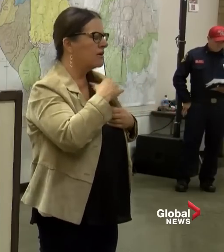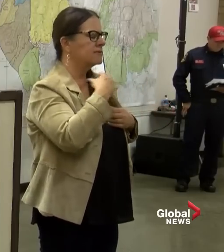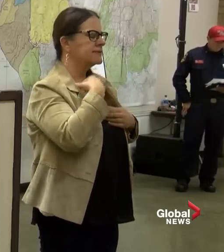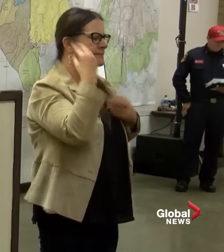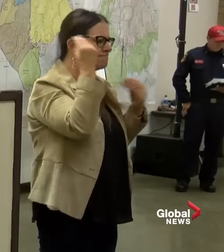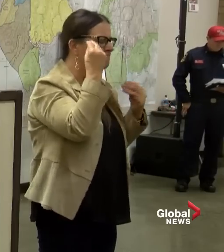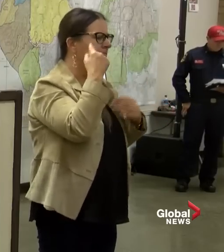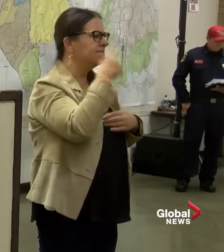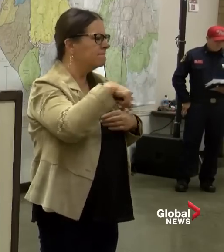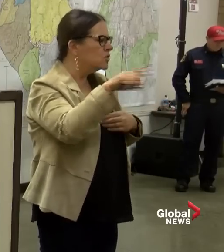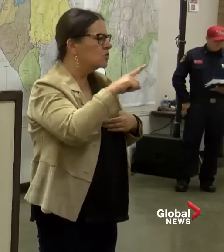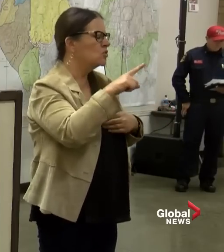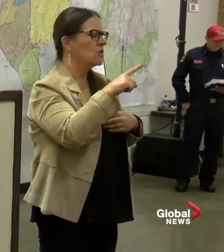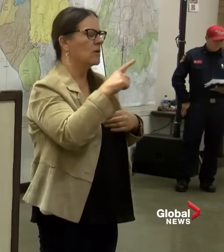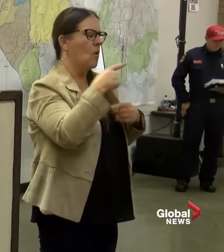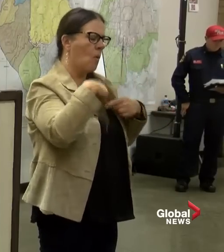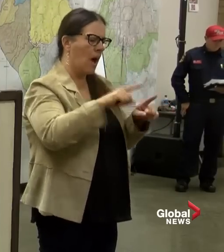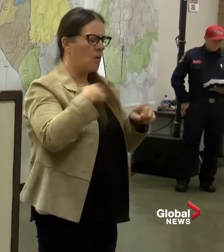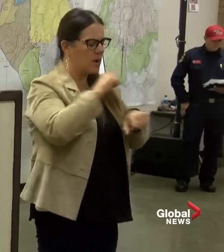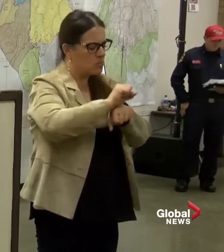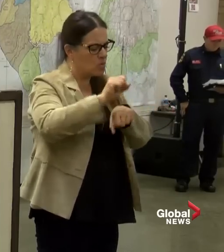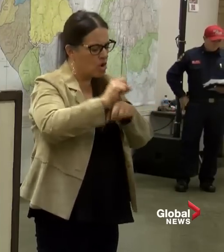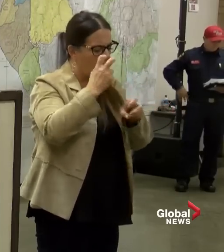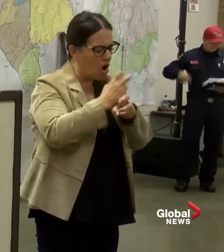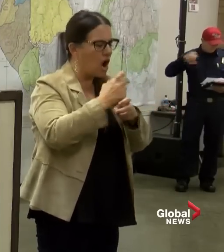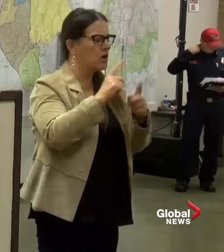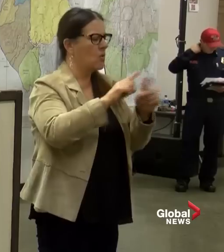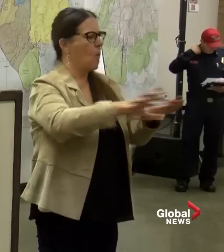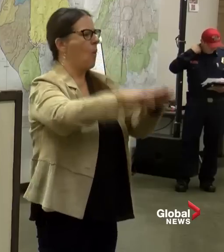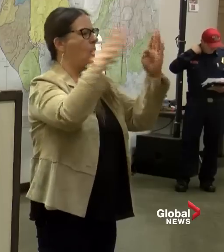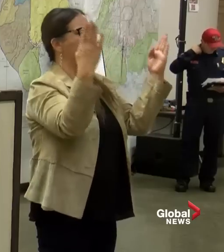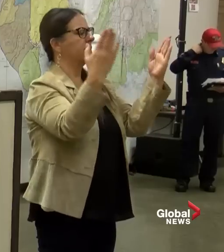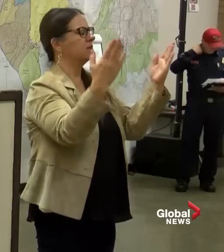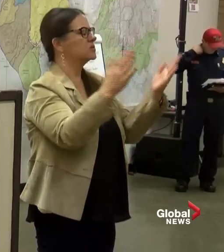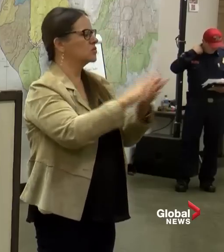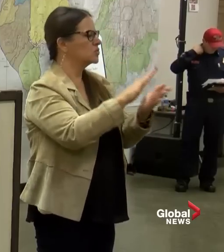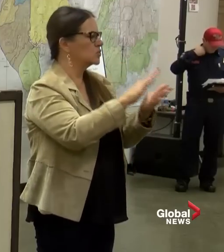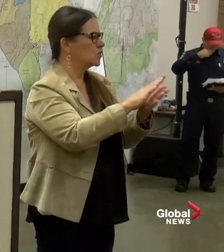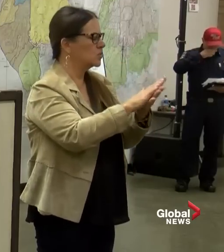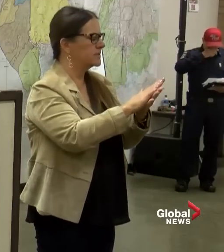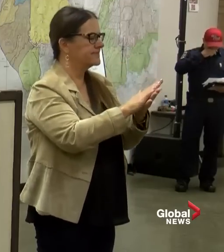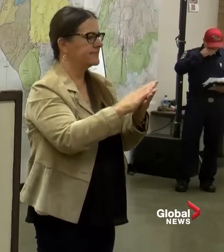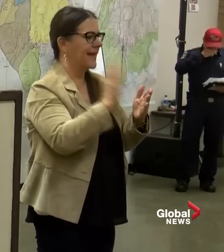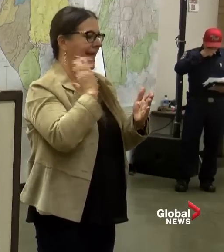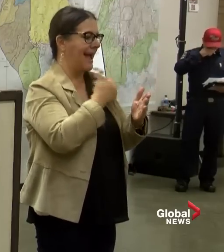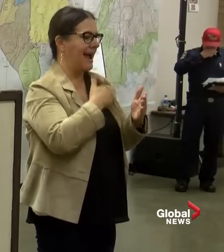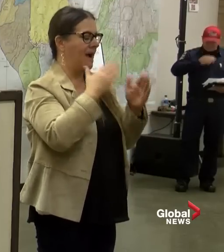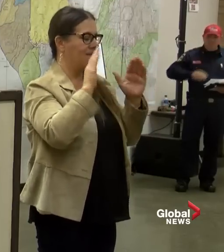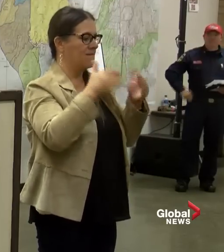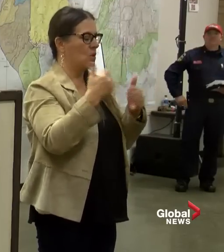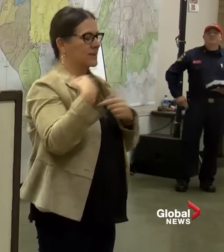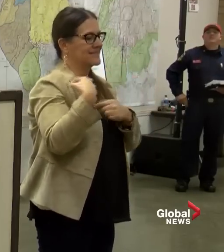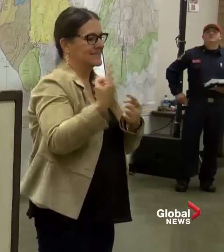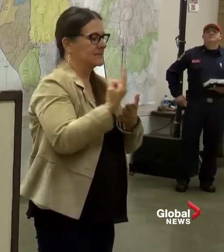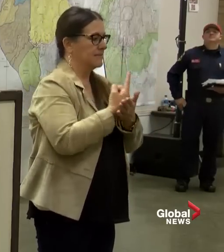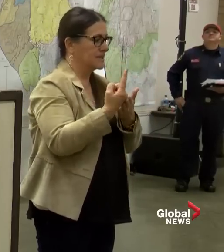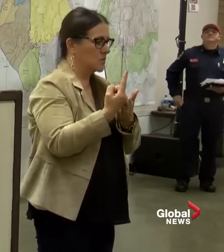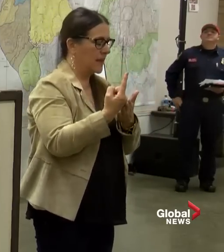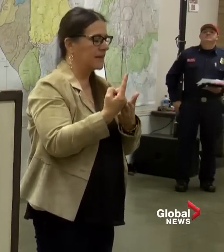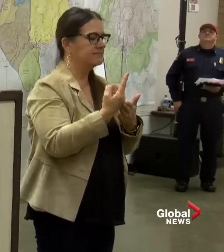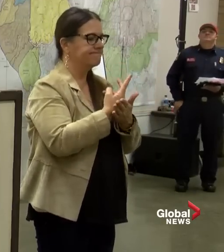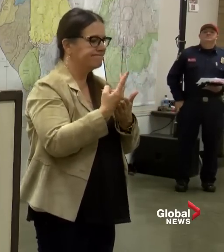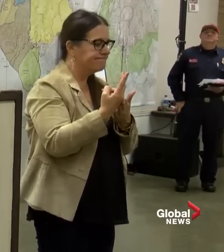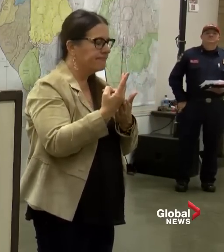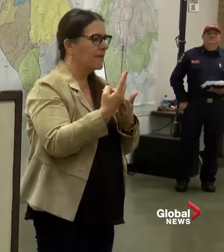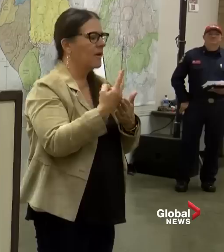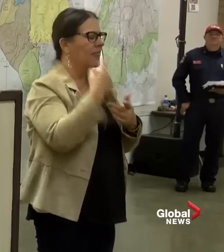work hard to prepare to reopen schools. Our focus this past week has been on how to